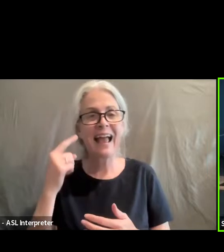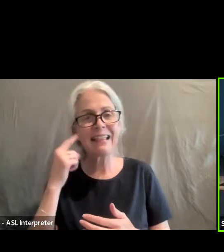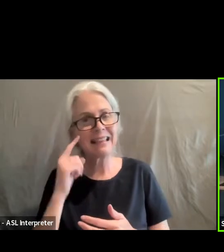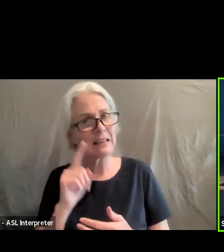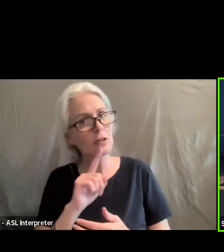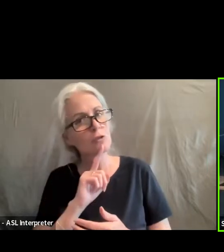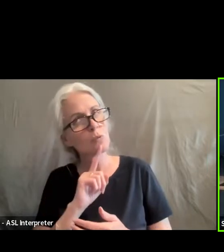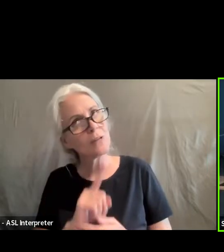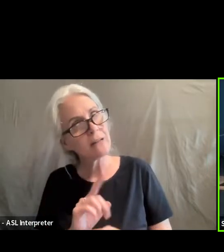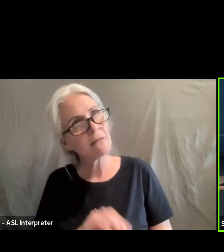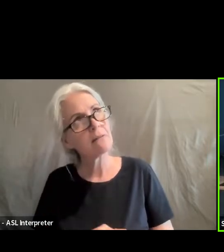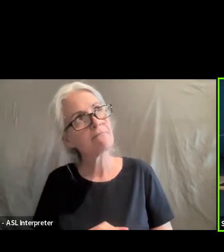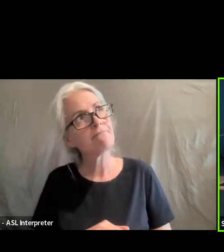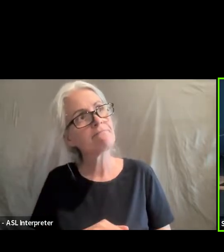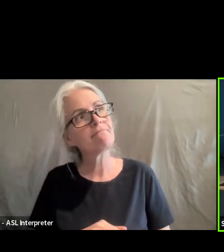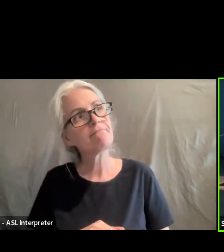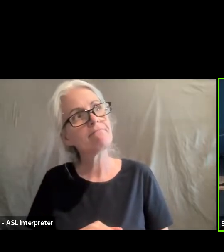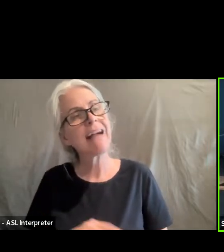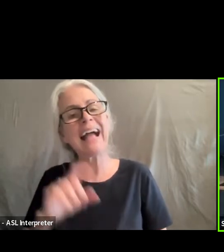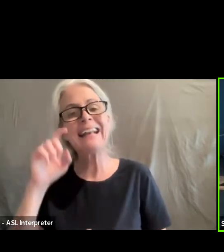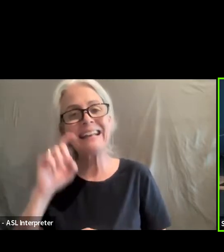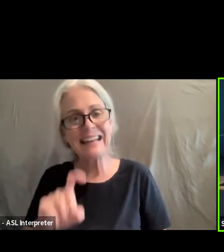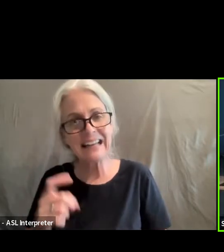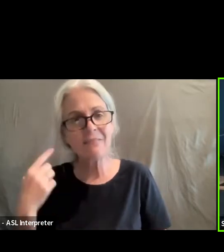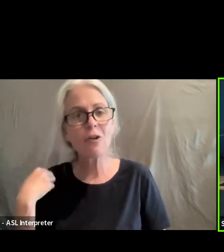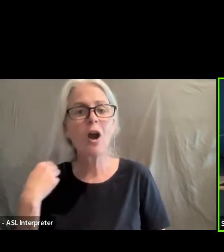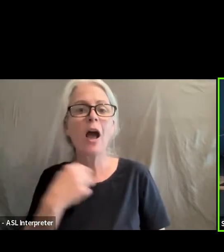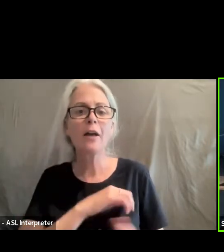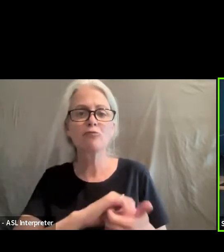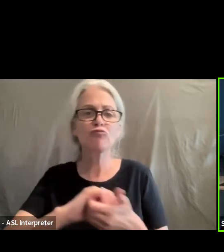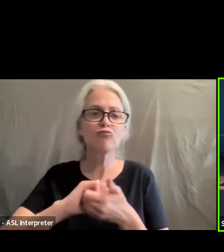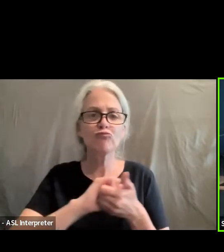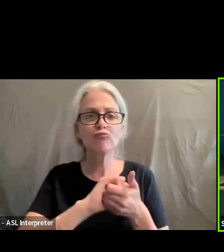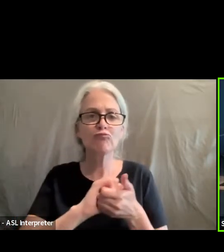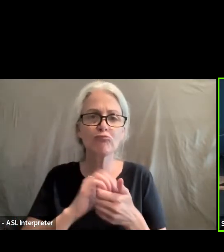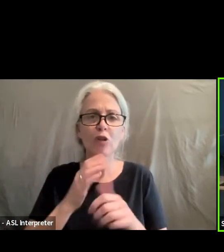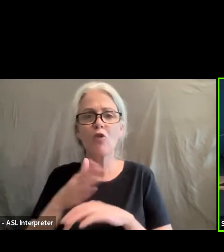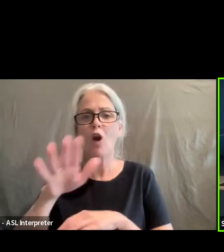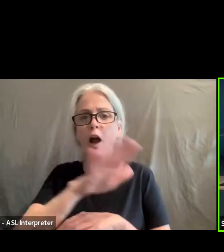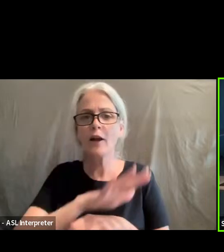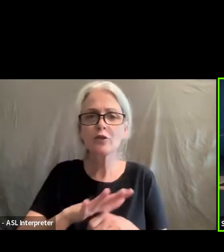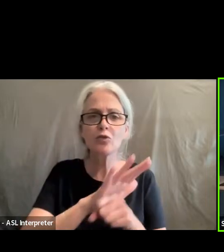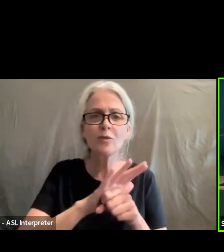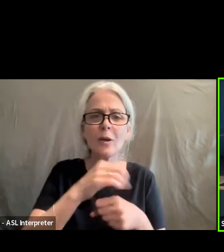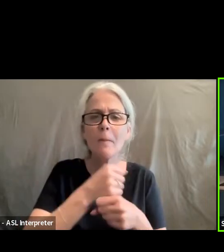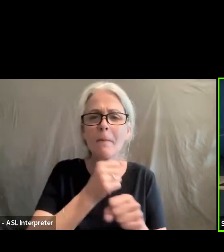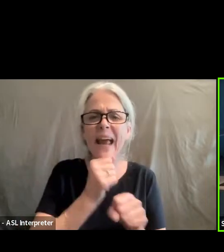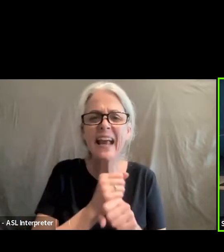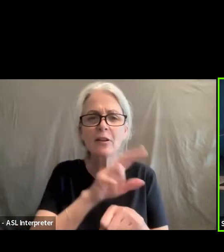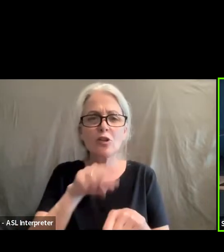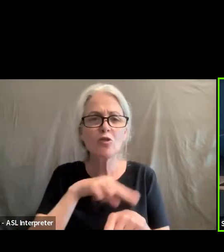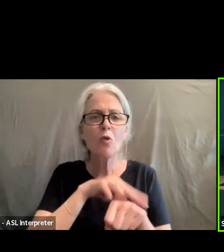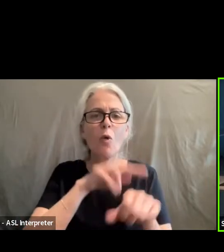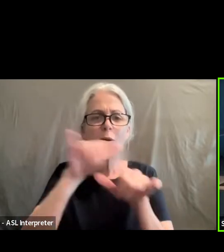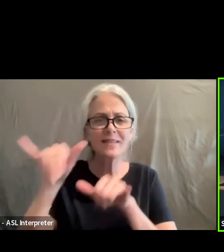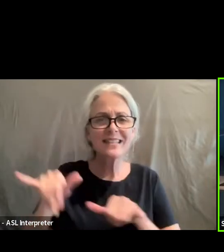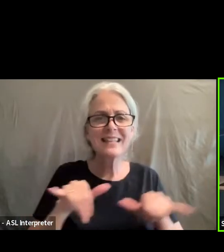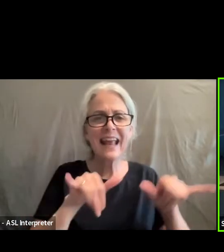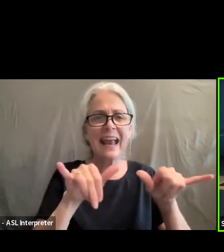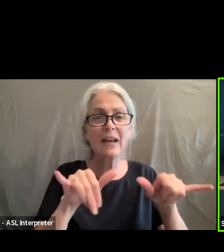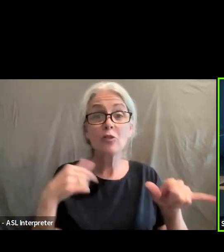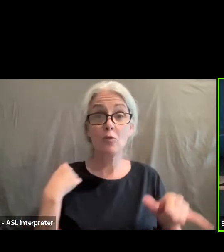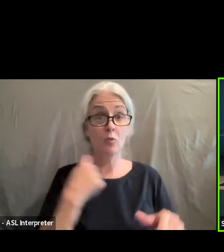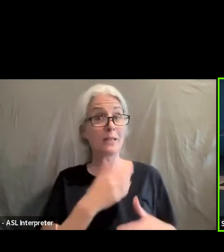real a need for us to kind of collaborate across the region to really kind of create some of these norms around what are the kinds. So we do share, we